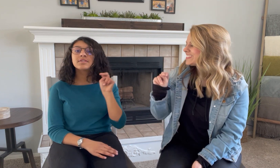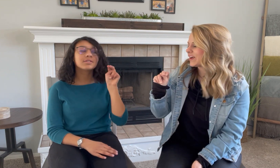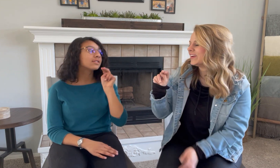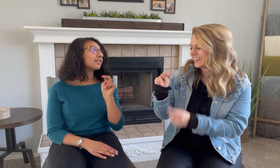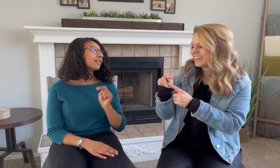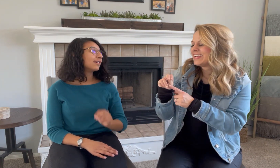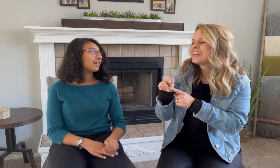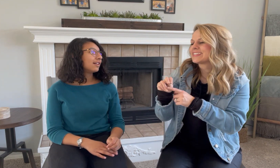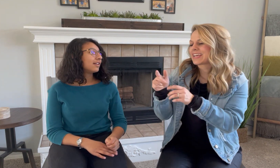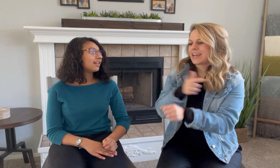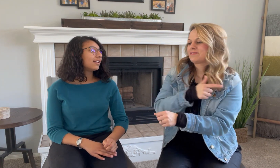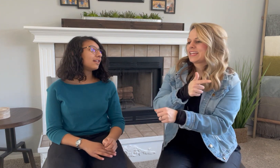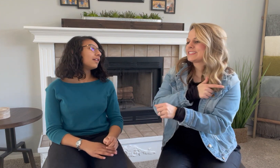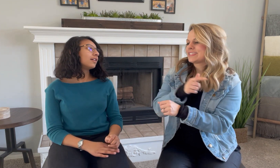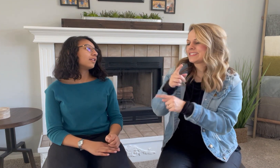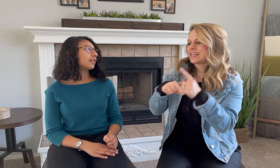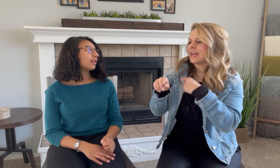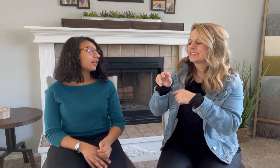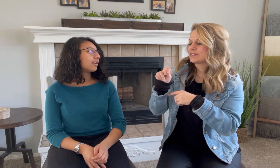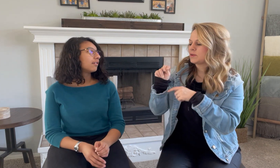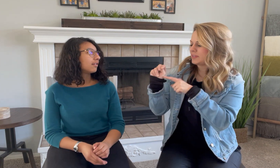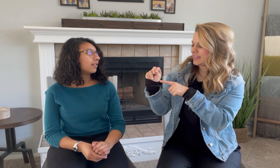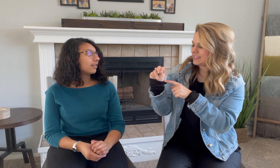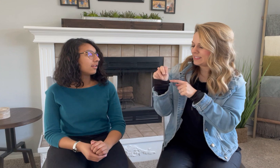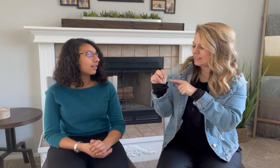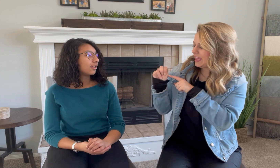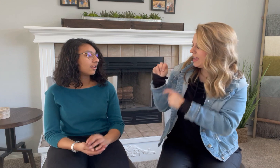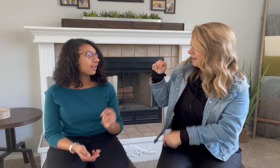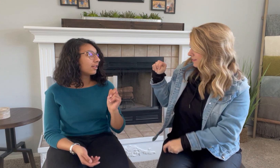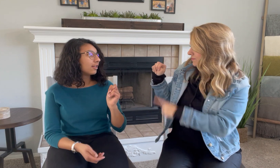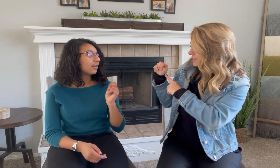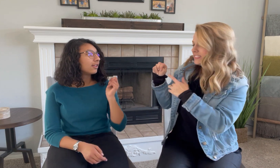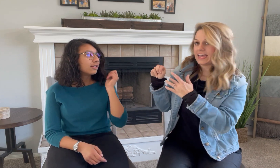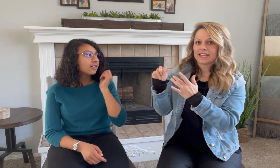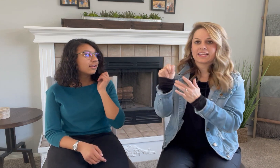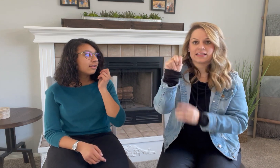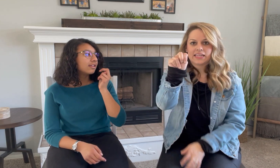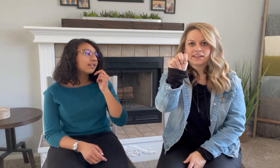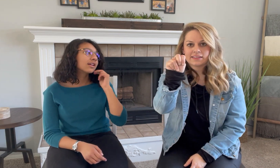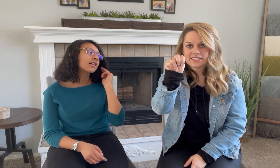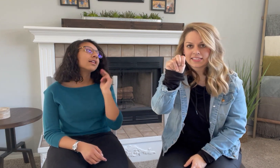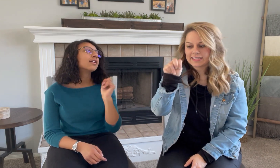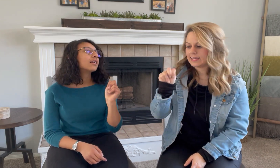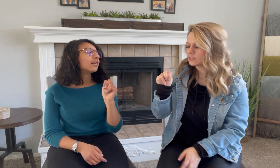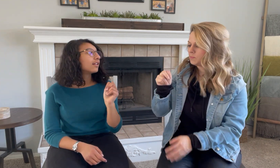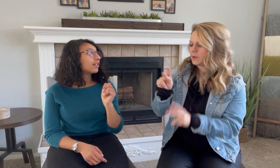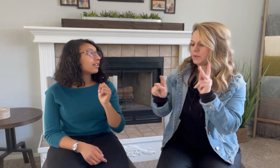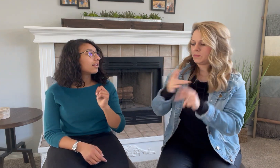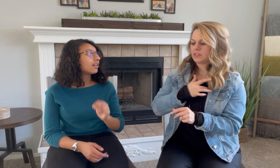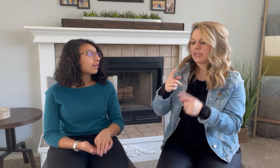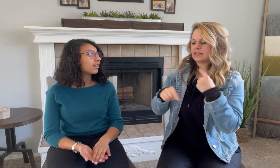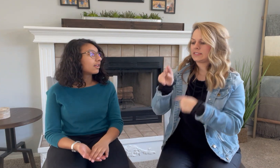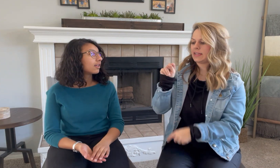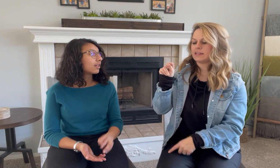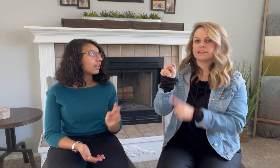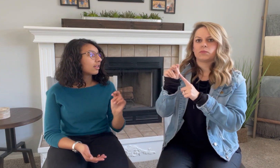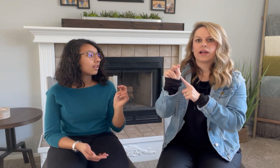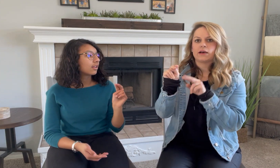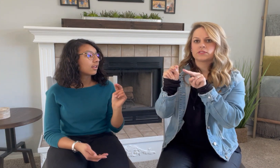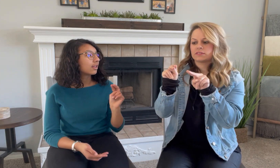So it's kind of a lazy sign. So yes, it's N technically is like this, but people tend to sign it or out